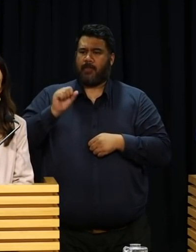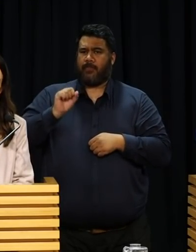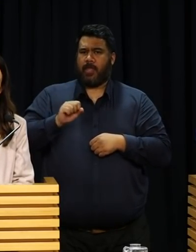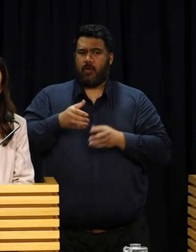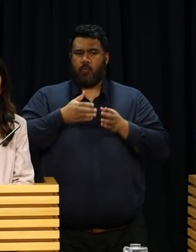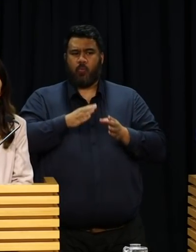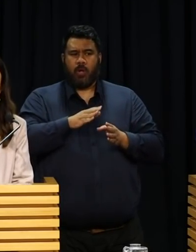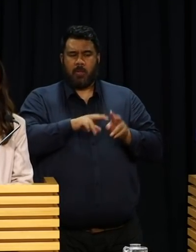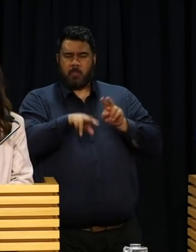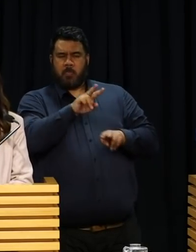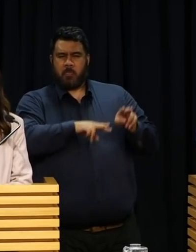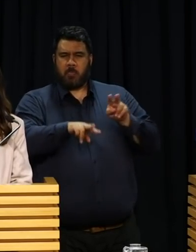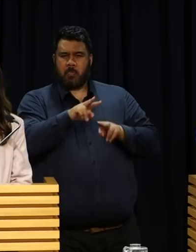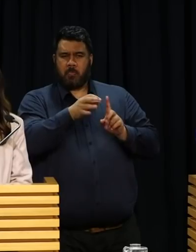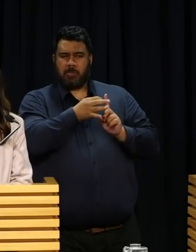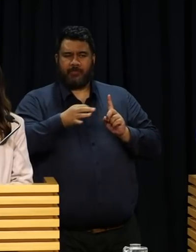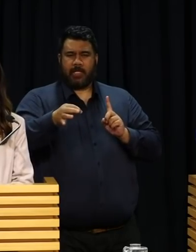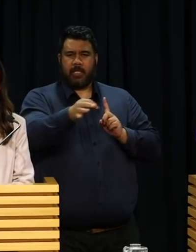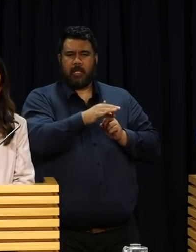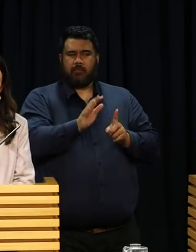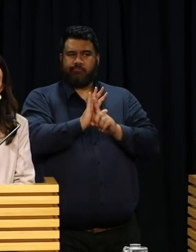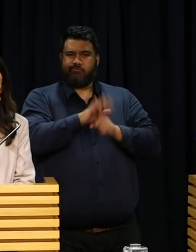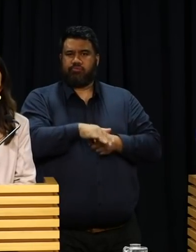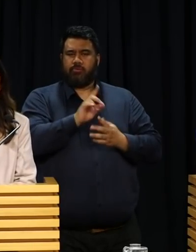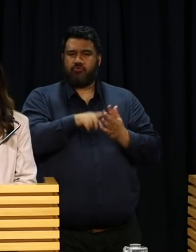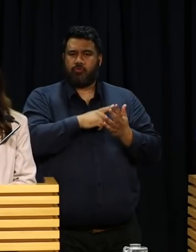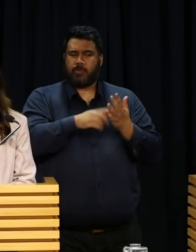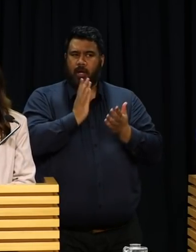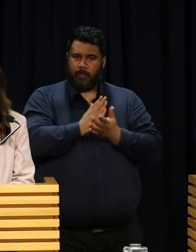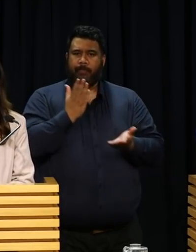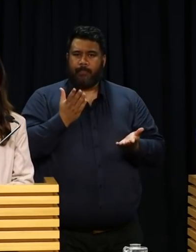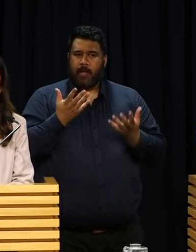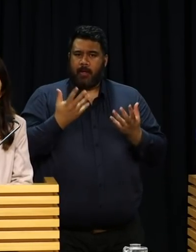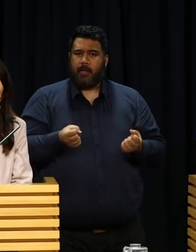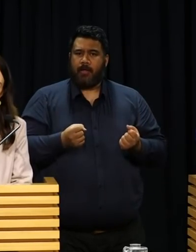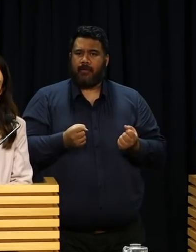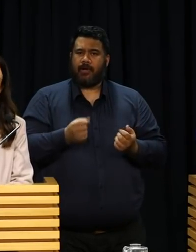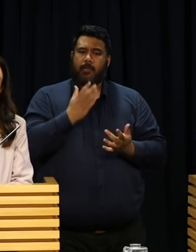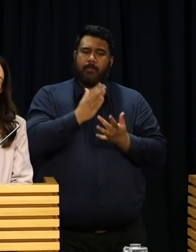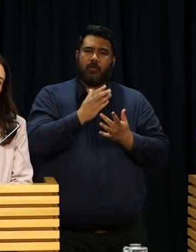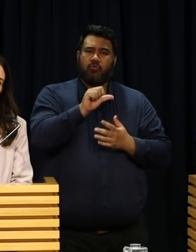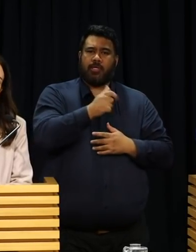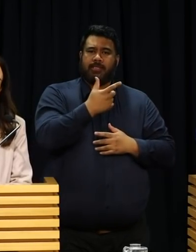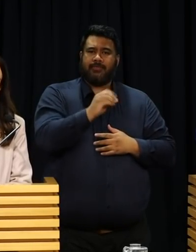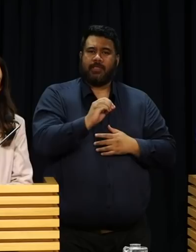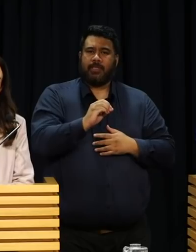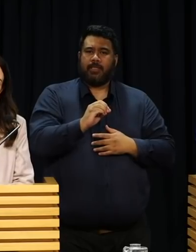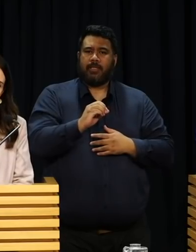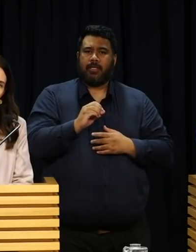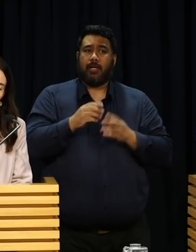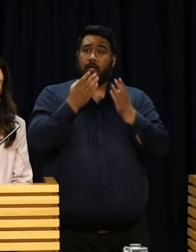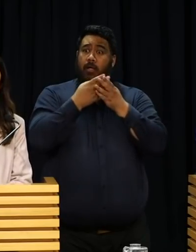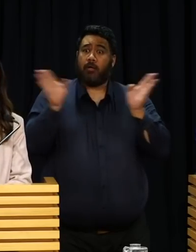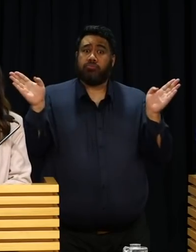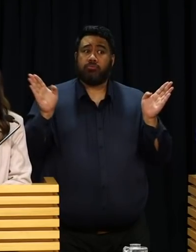took place within our immigration policy during the mid-1970s. Particular communities were targeted.